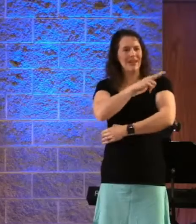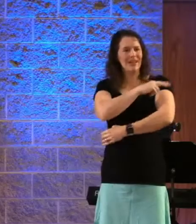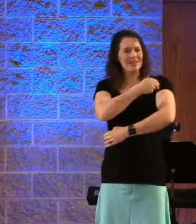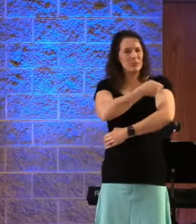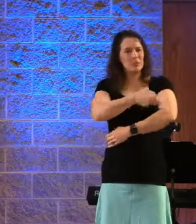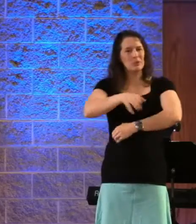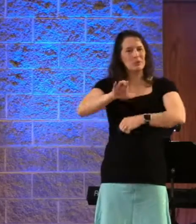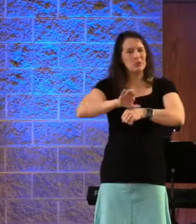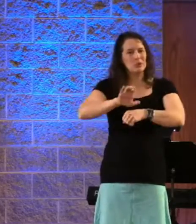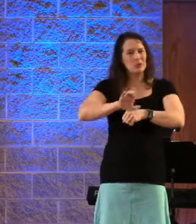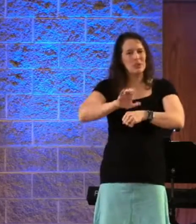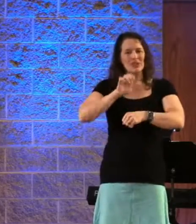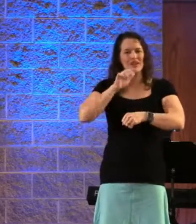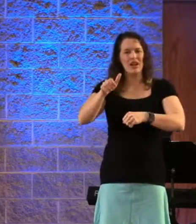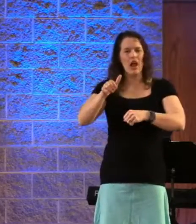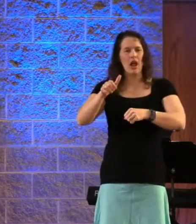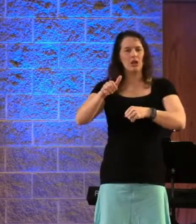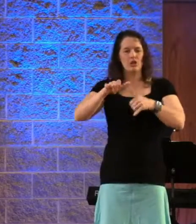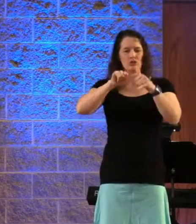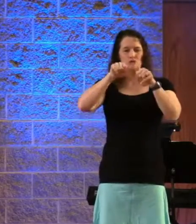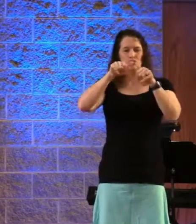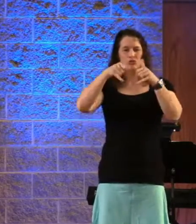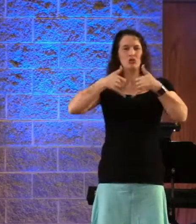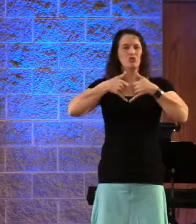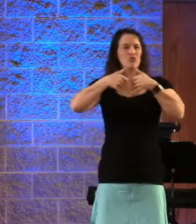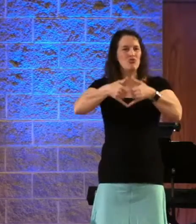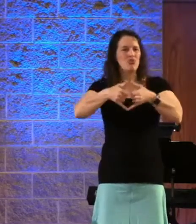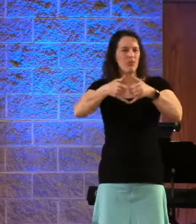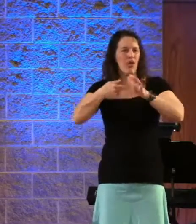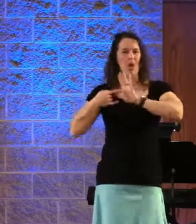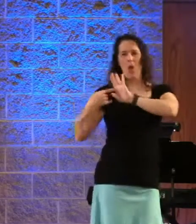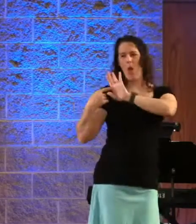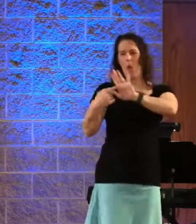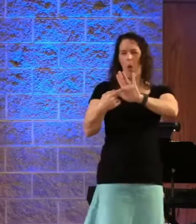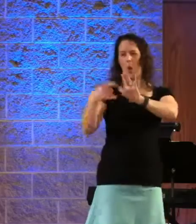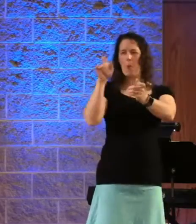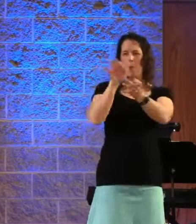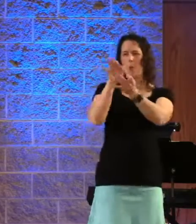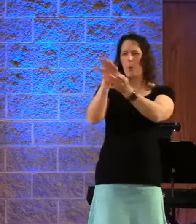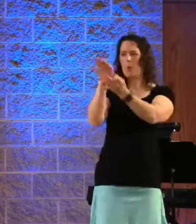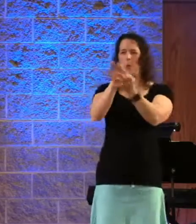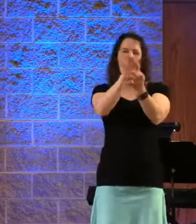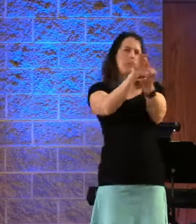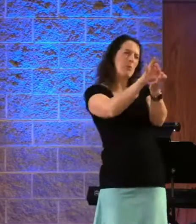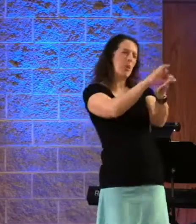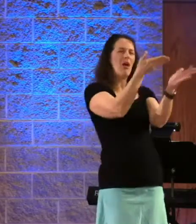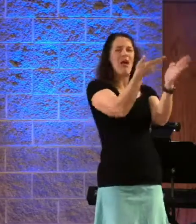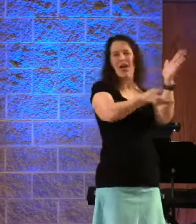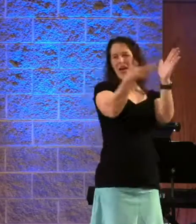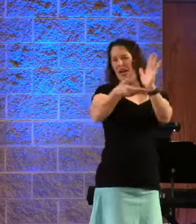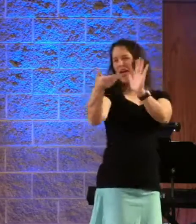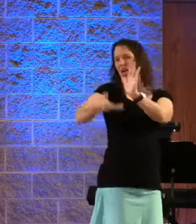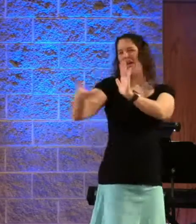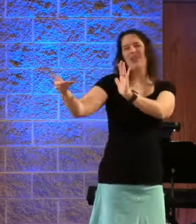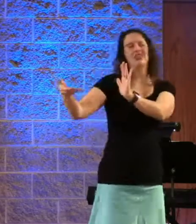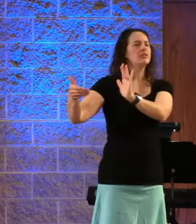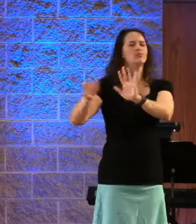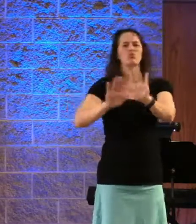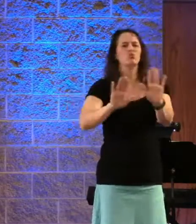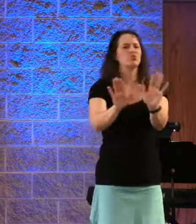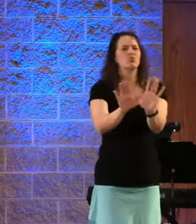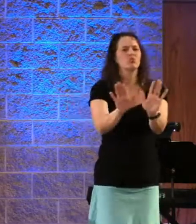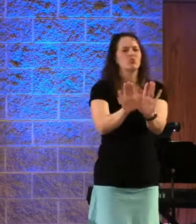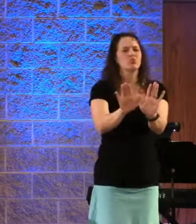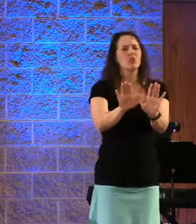trophy case where people and their marriages are put on display Sunday after Sunday after Sunday. And I want you to know that no matter